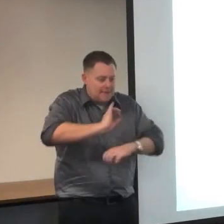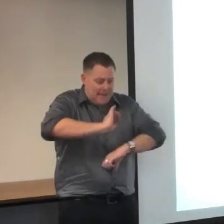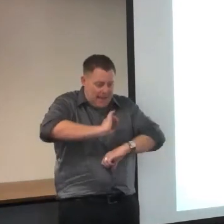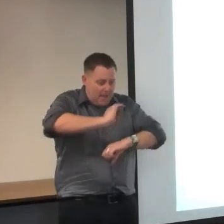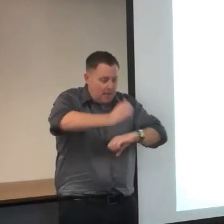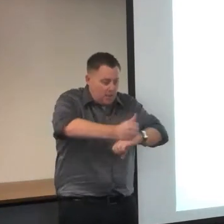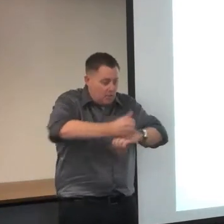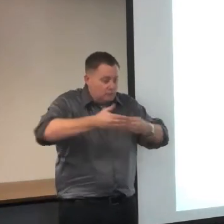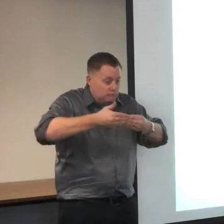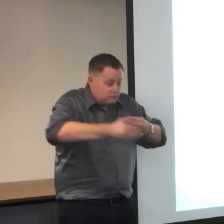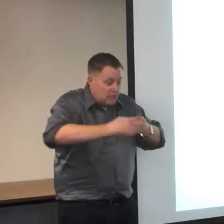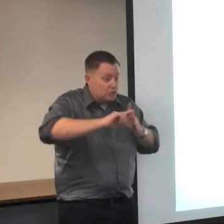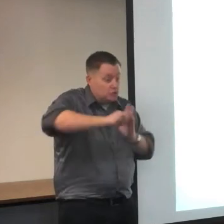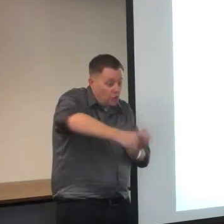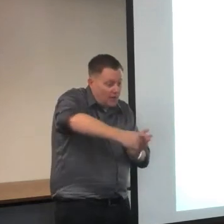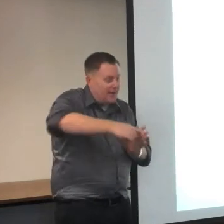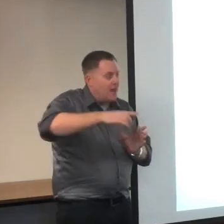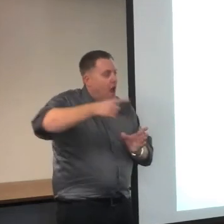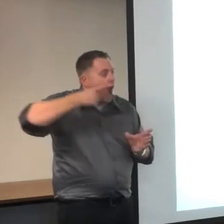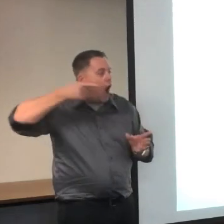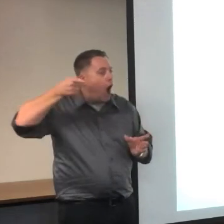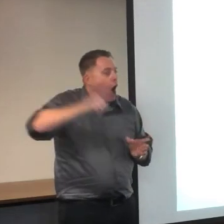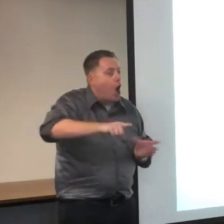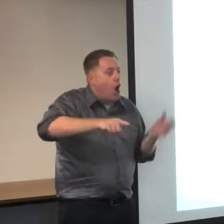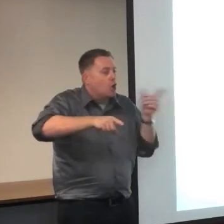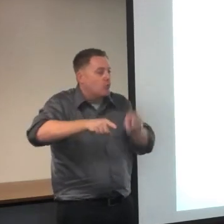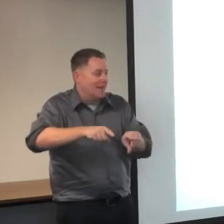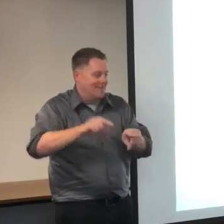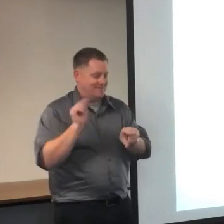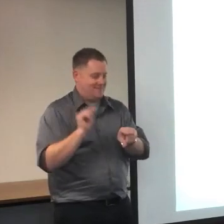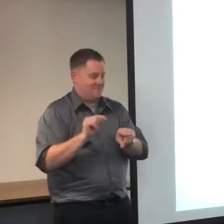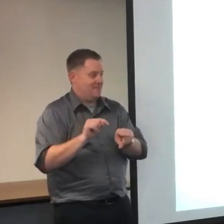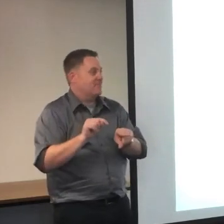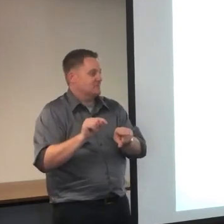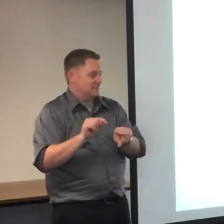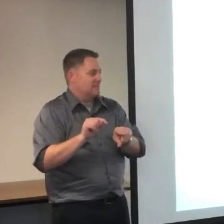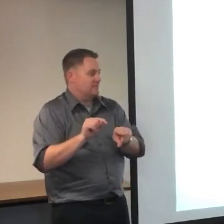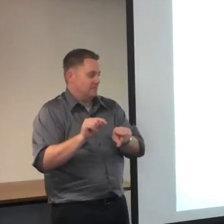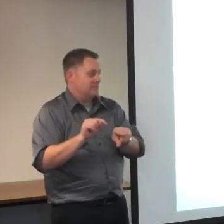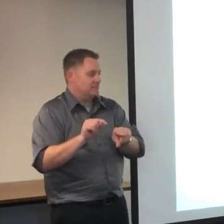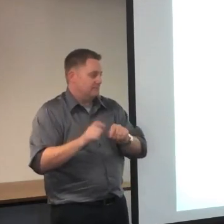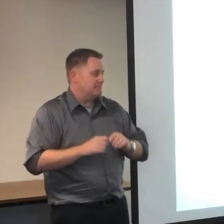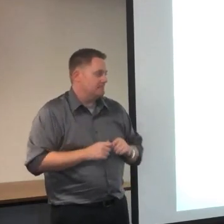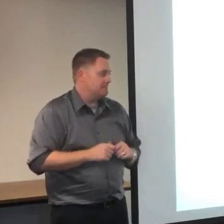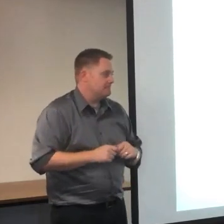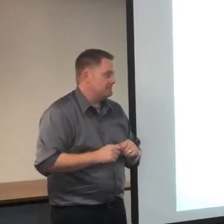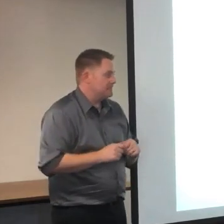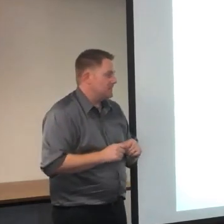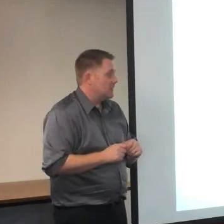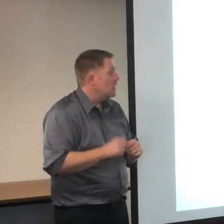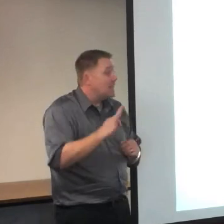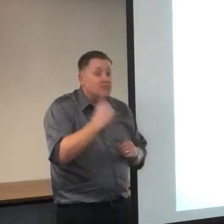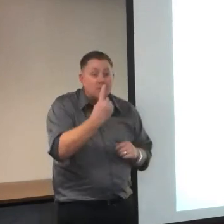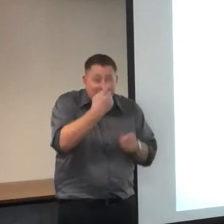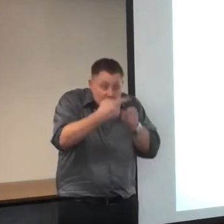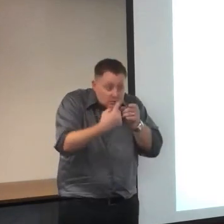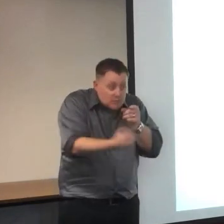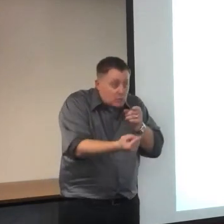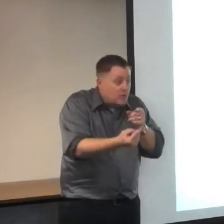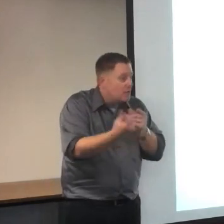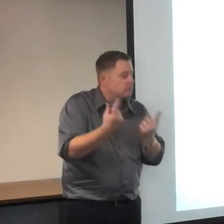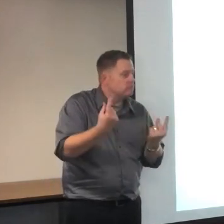ever important agreement and person-centered approach to the service delivery system that we work in. If someone